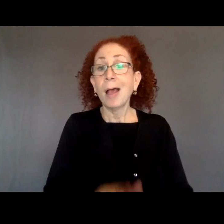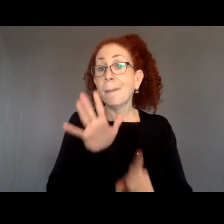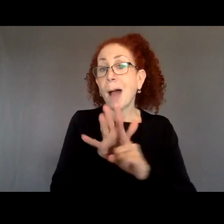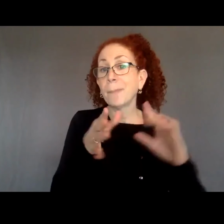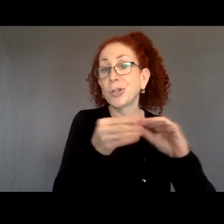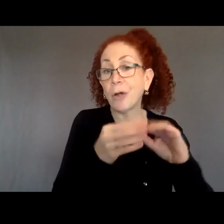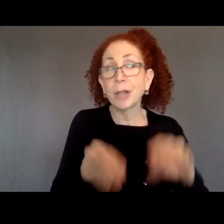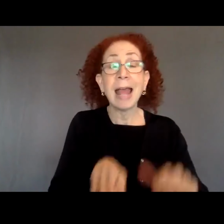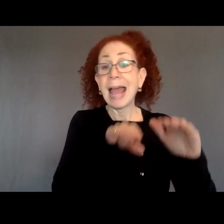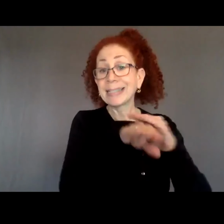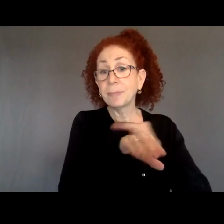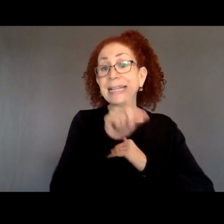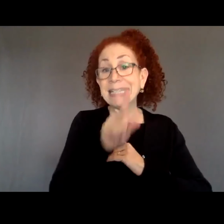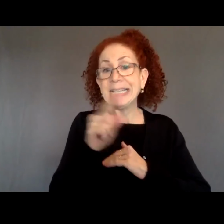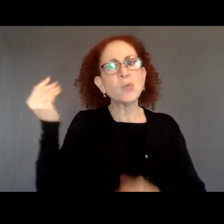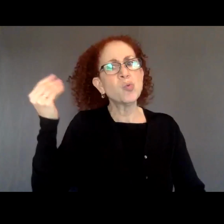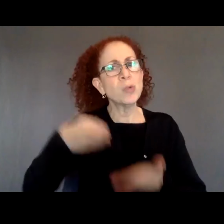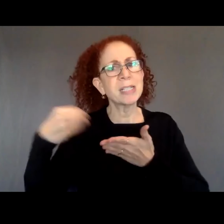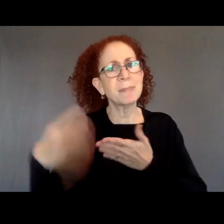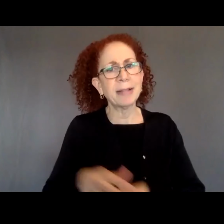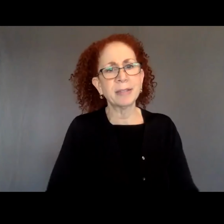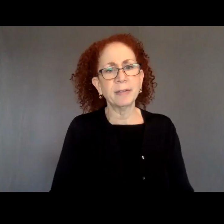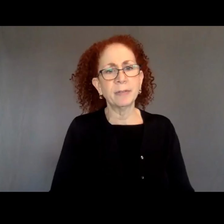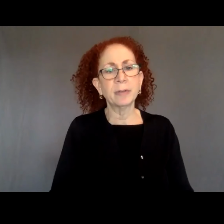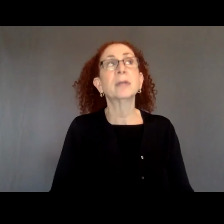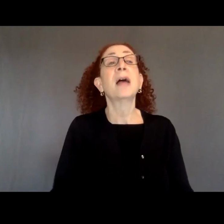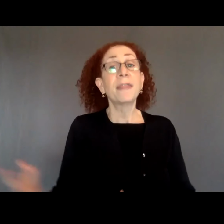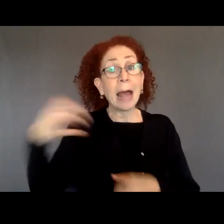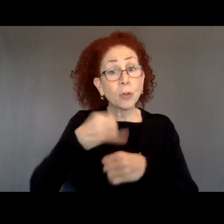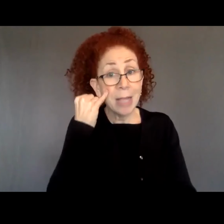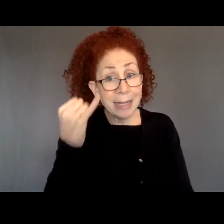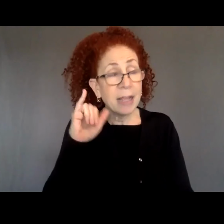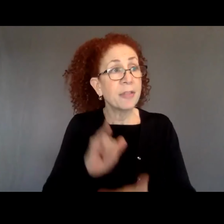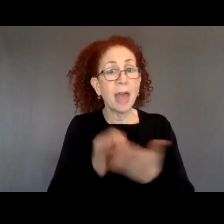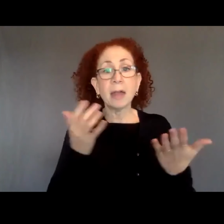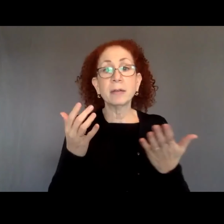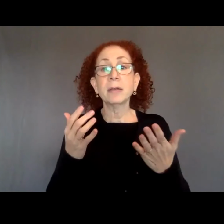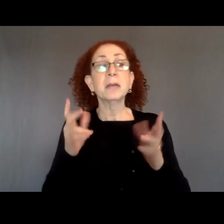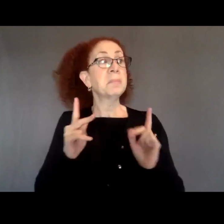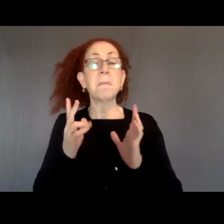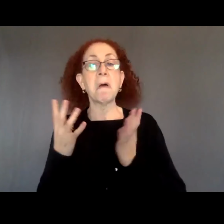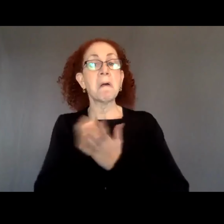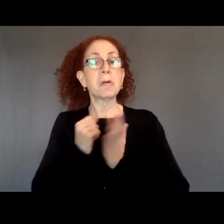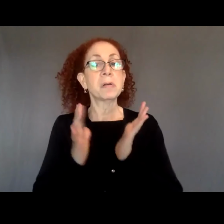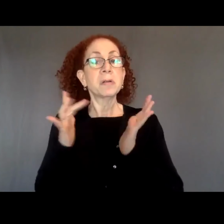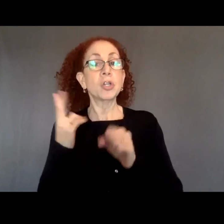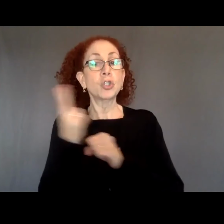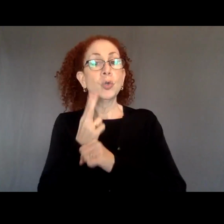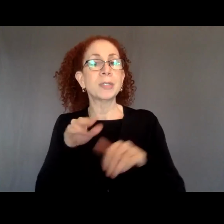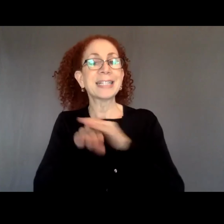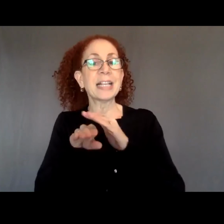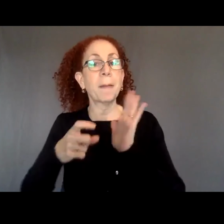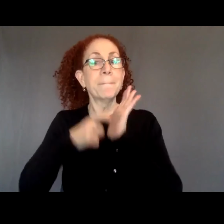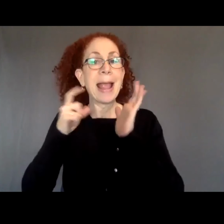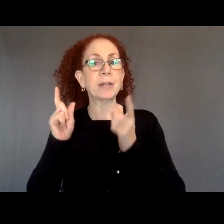that accessibility is costly. This includes the idea that opportunistic people use accessibility mandates